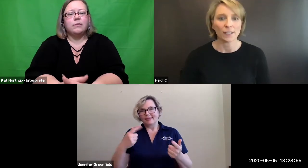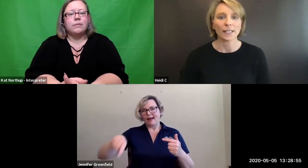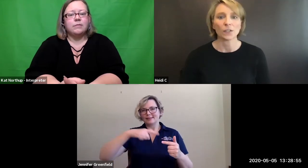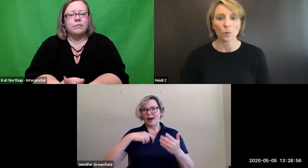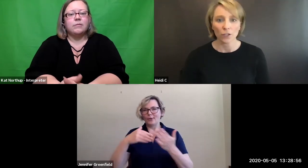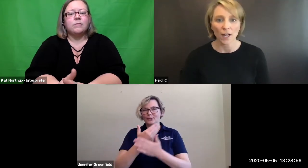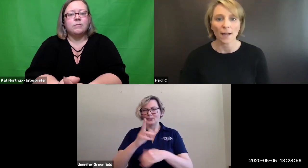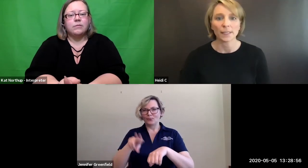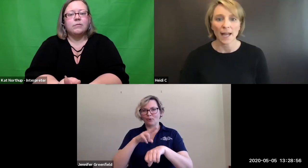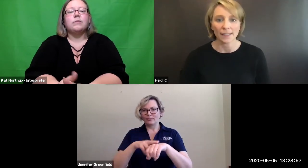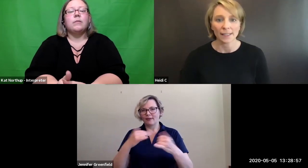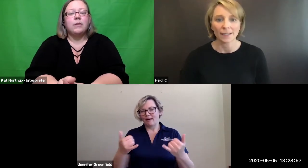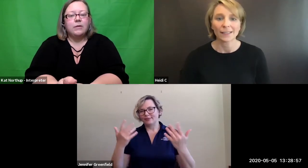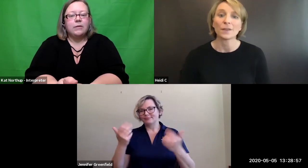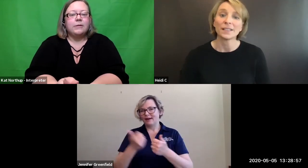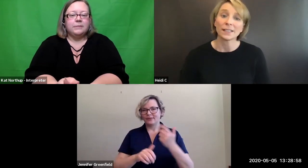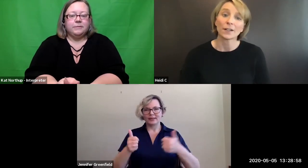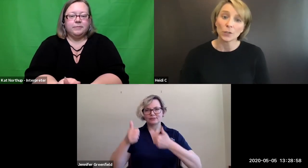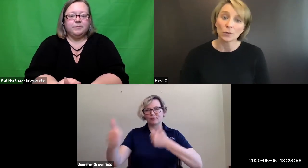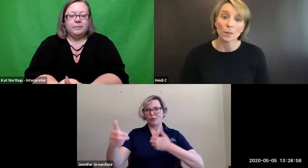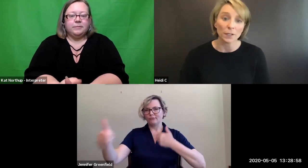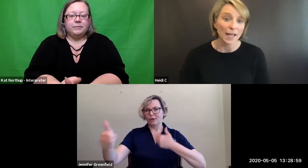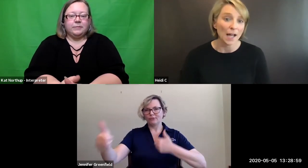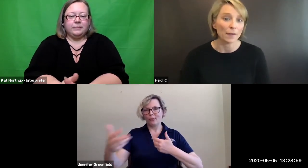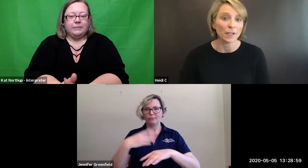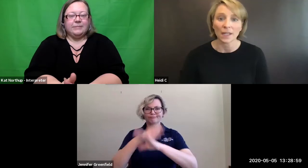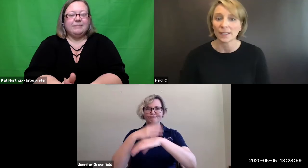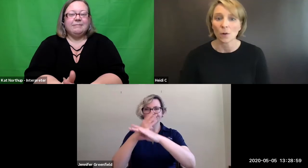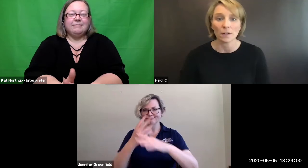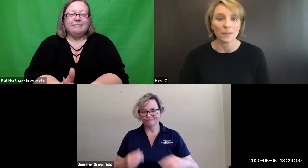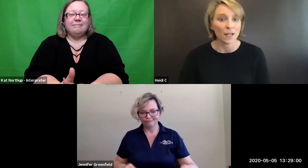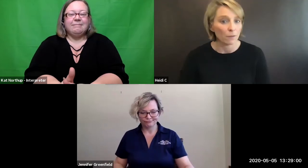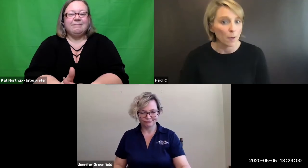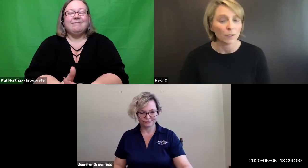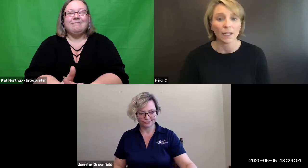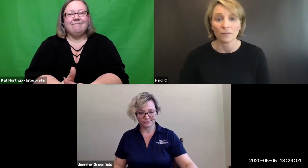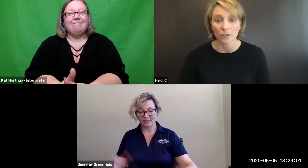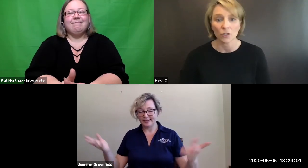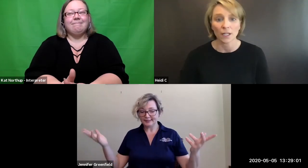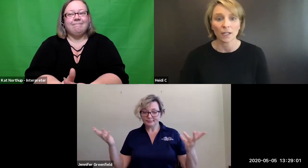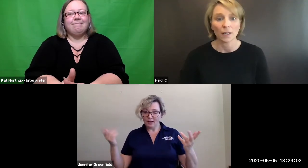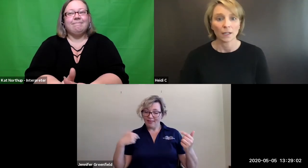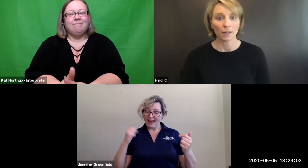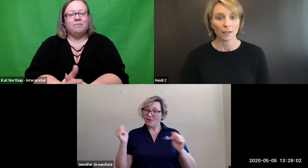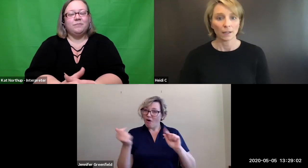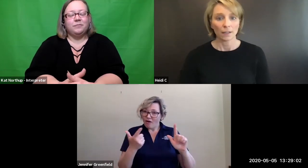communication skills workshops, yes. So this is our new normal now. Everything is going to be done remotely and